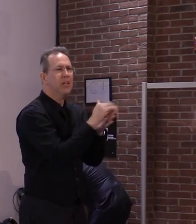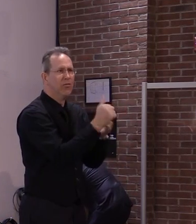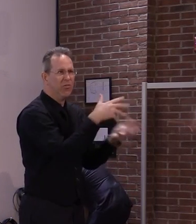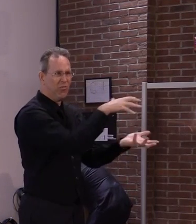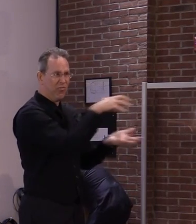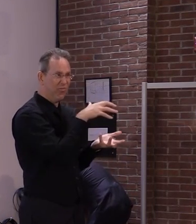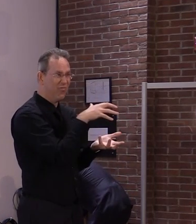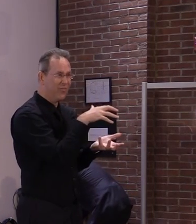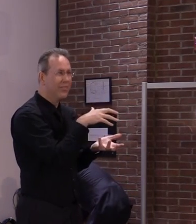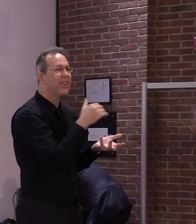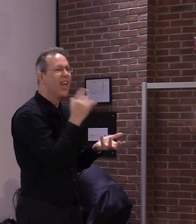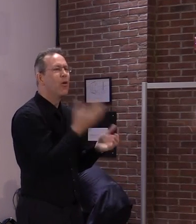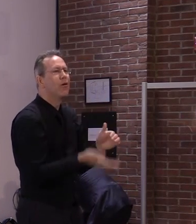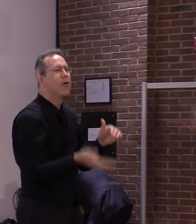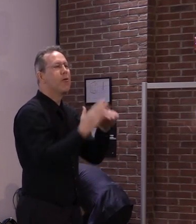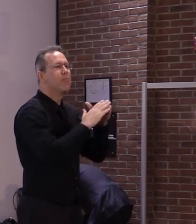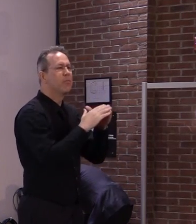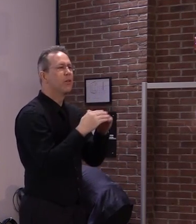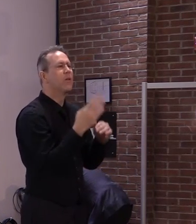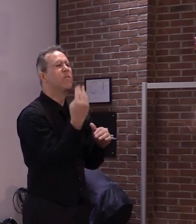to 14.5,